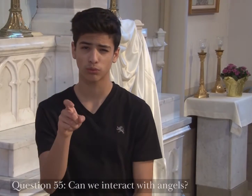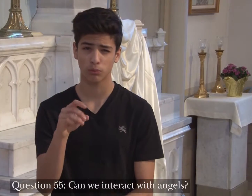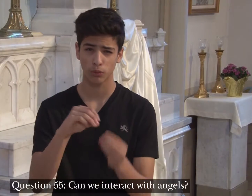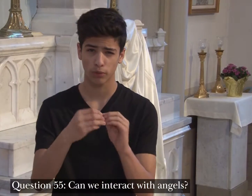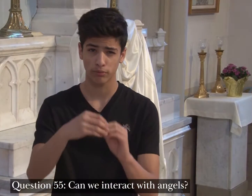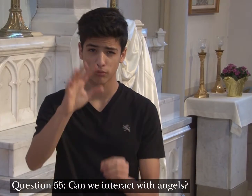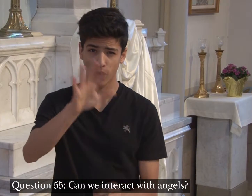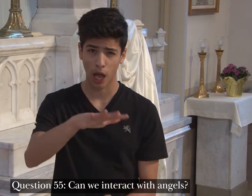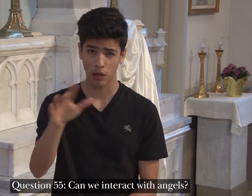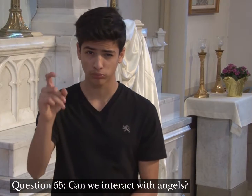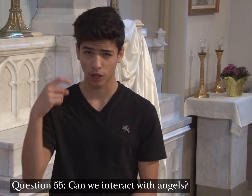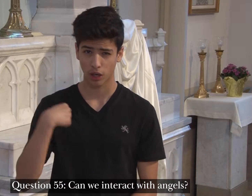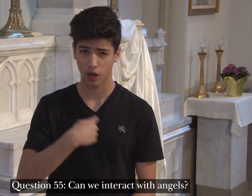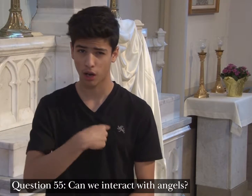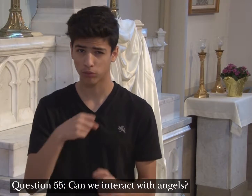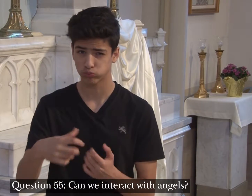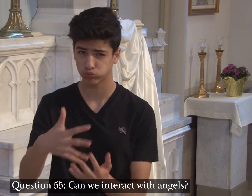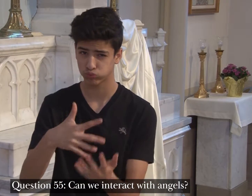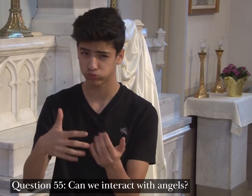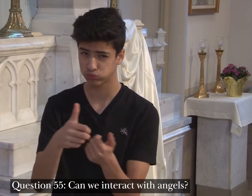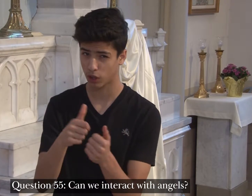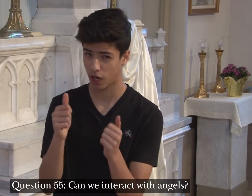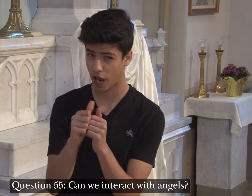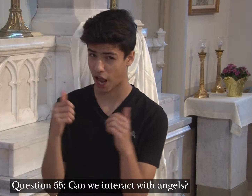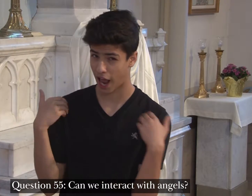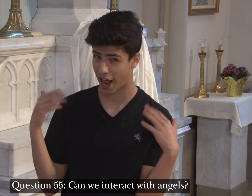Question 55. Can we interact with angels?